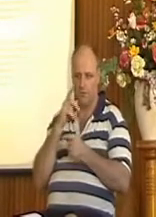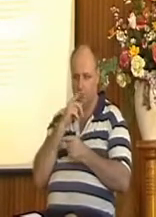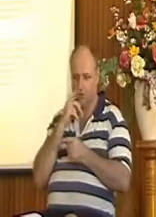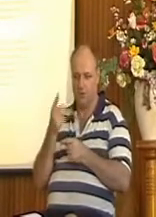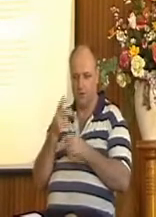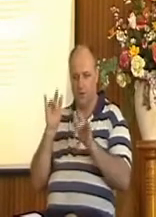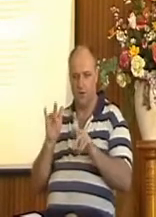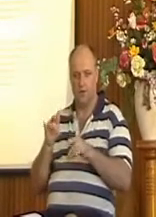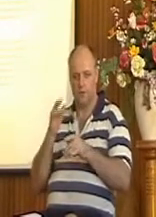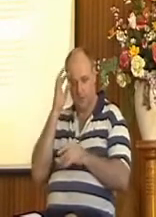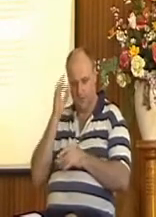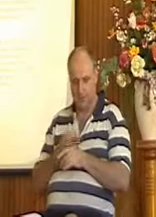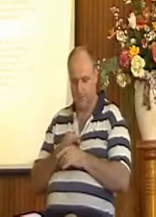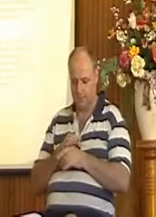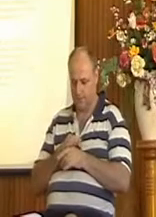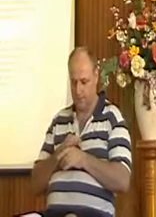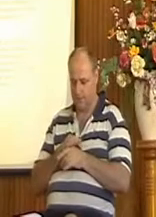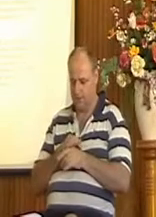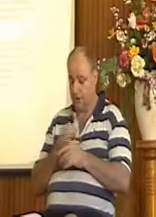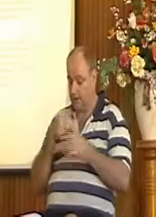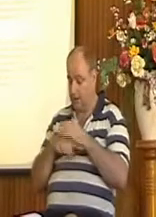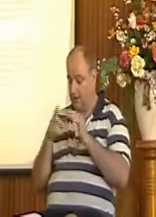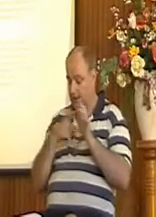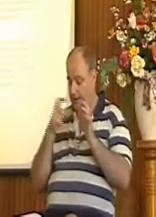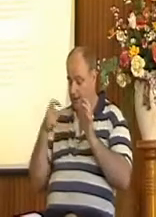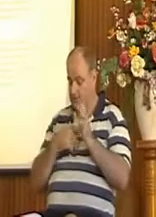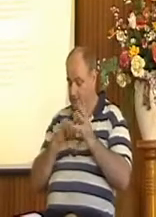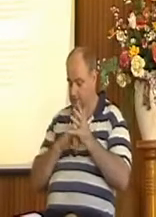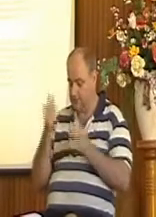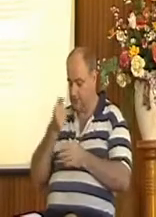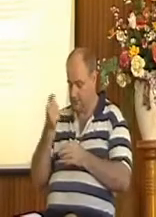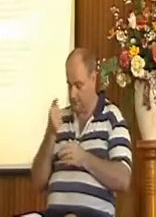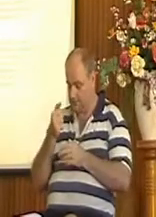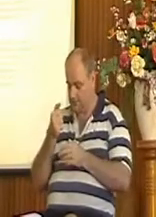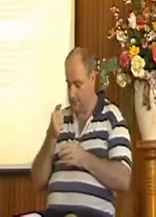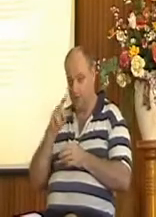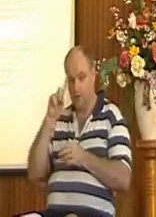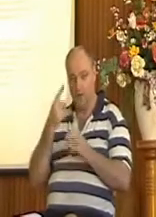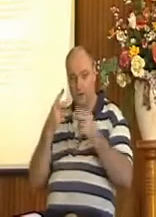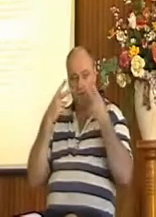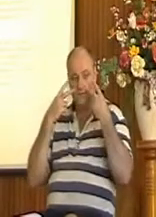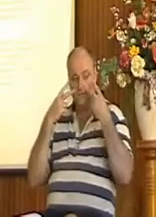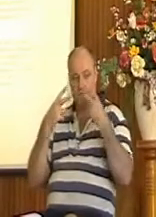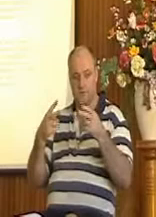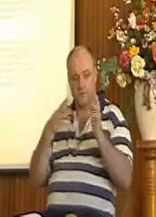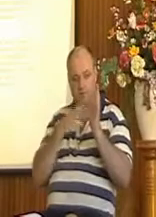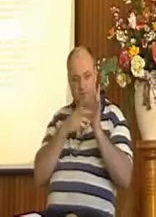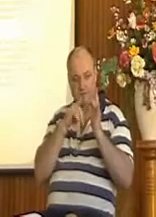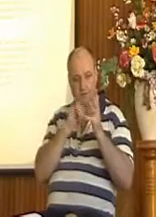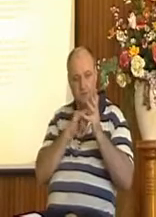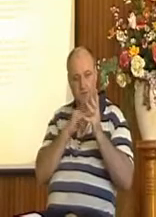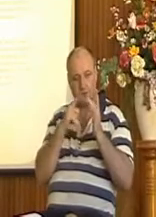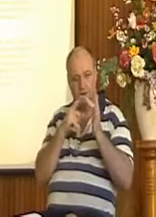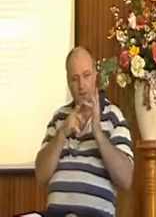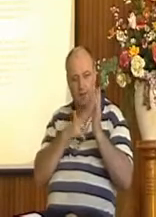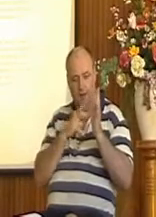The word is used in Acts 16, the second missionary journey, the first visit to Philippi, when